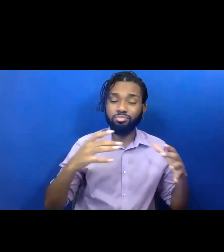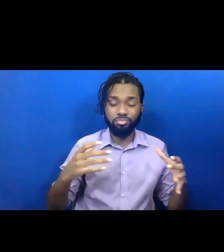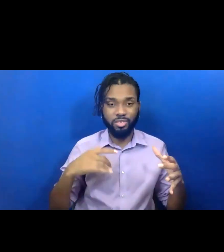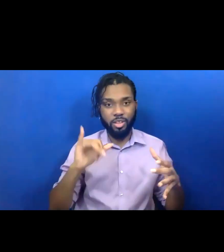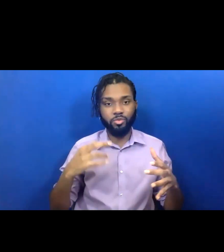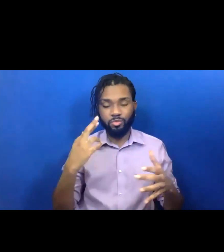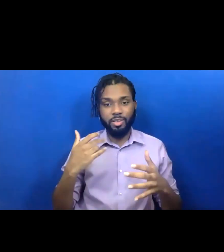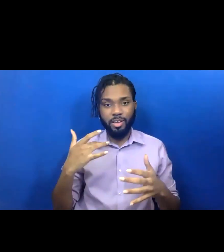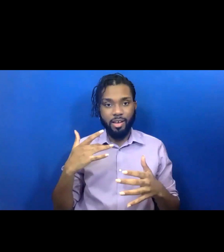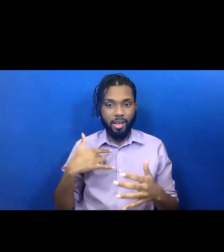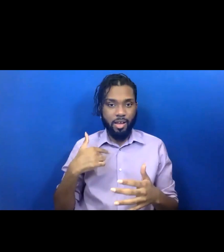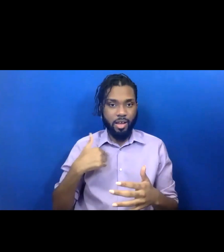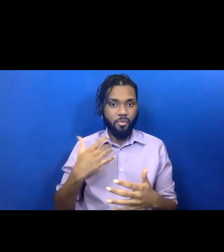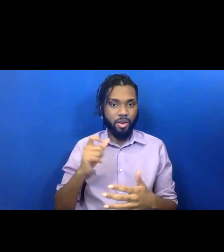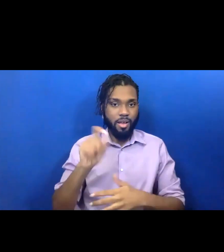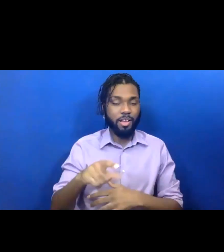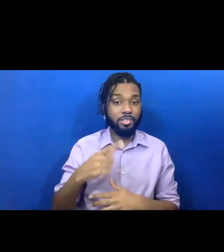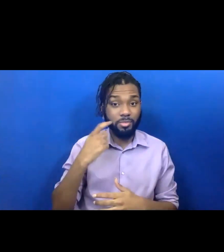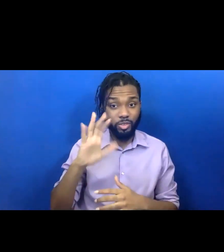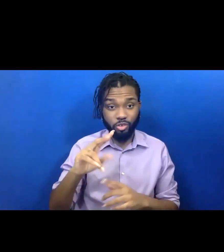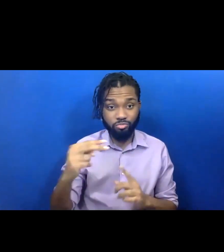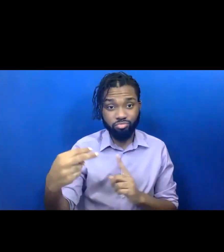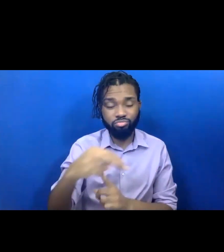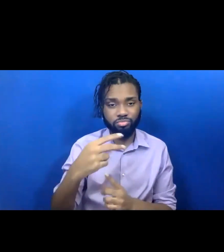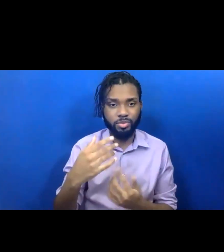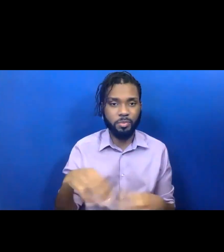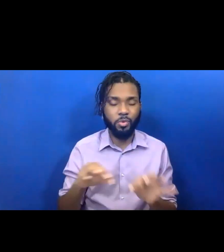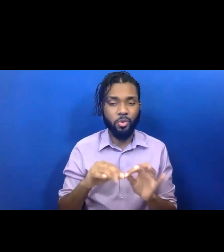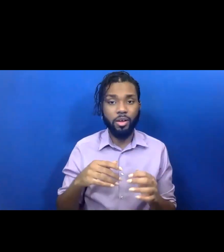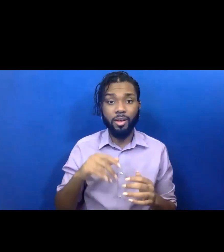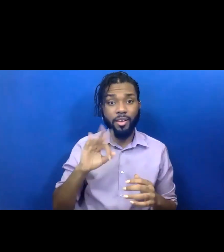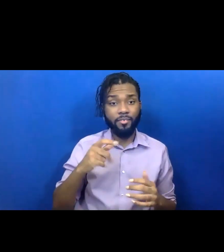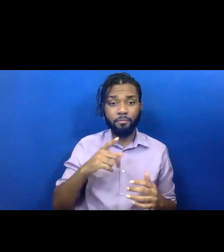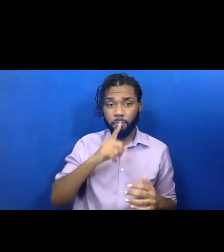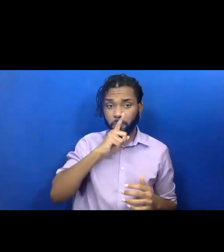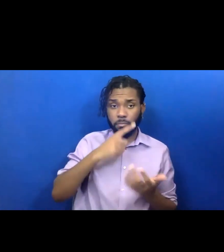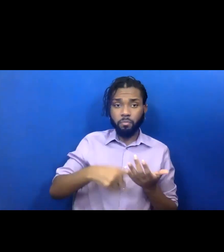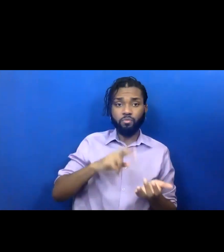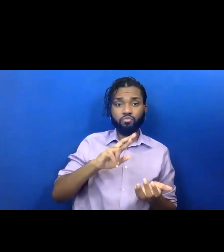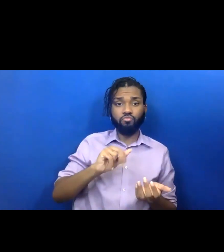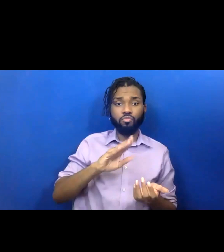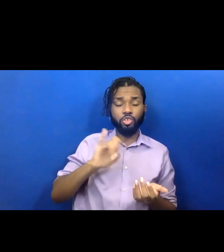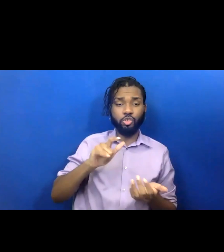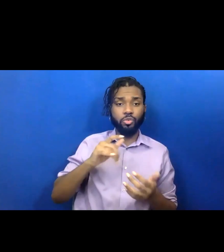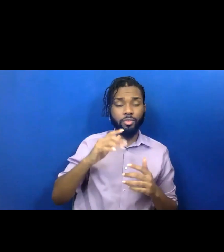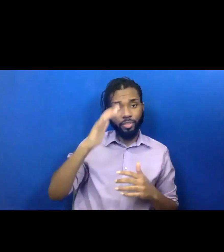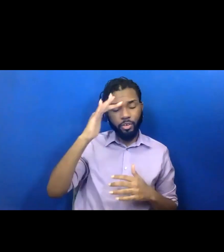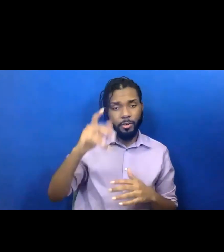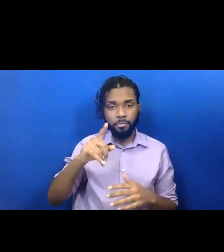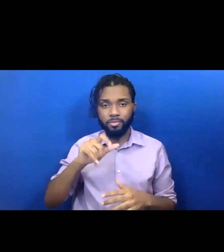so important, is that to not have a racial theory does not mean you don't have one, and it doesn't mean you're not acting from that